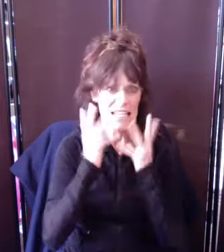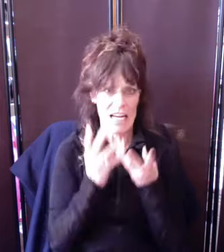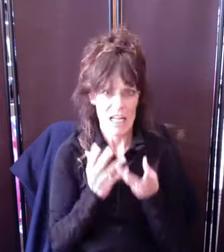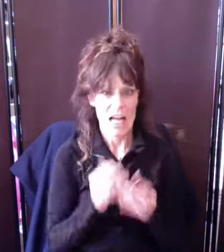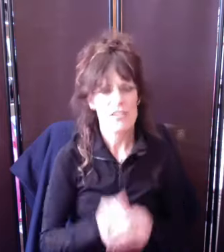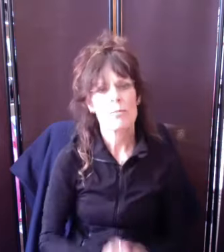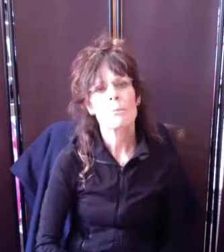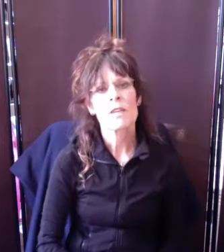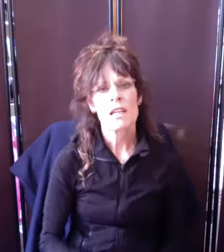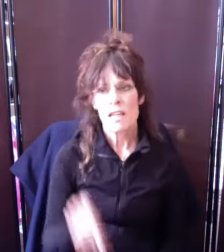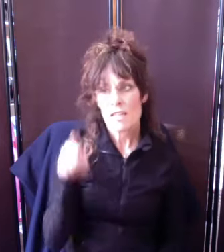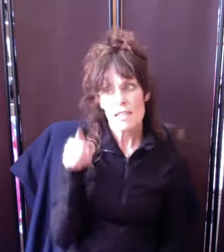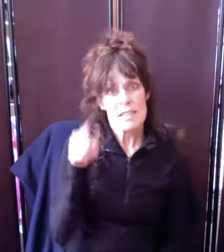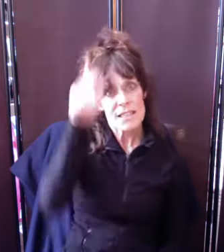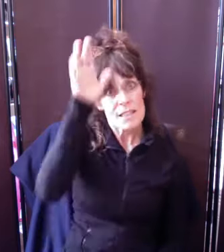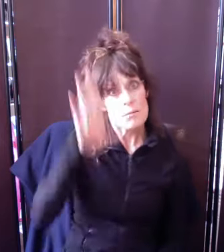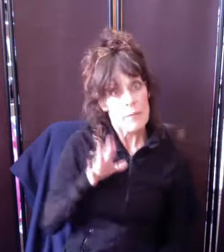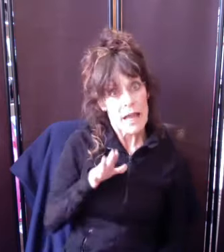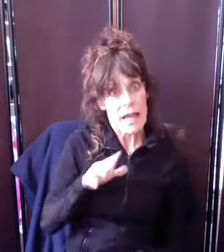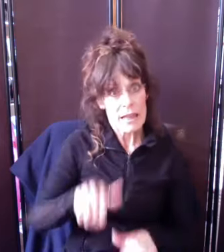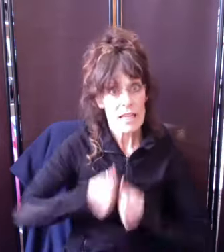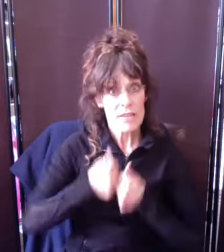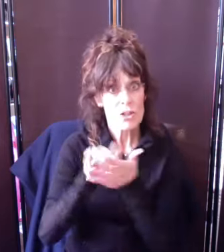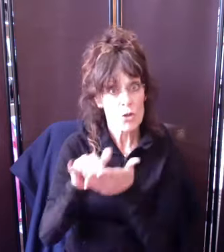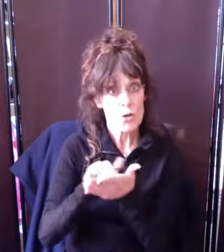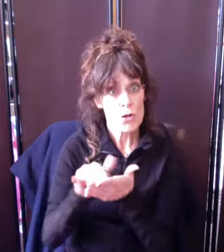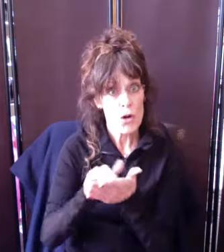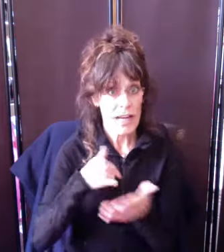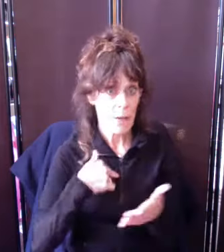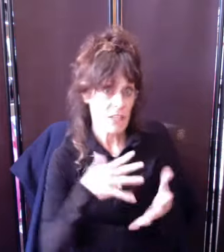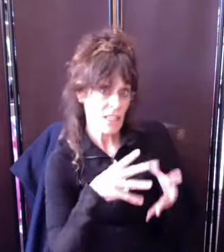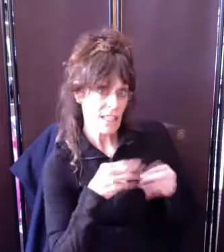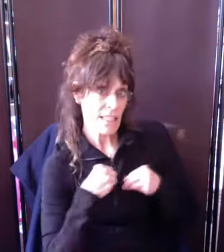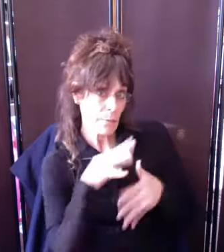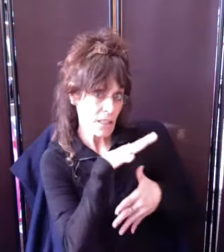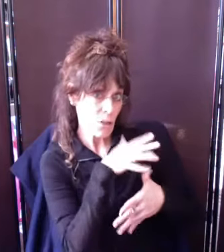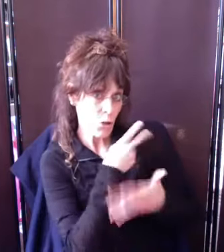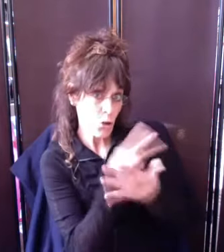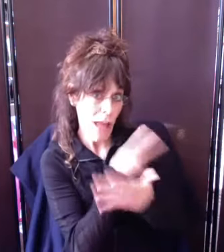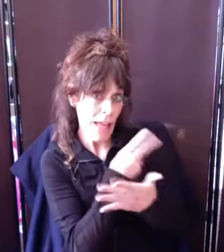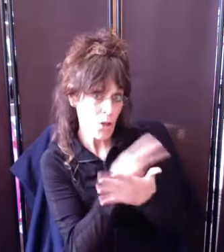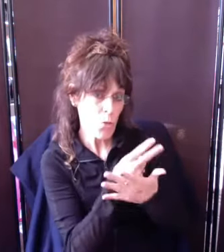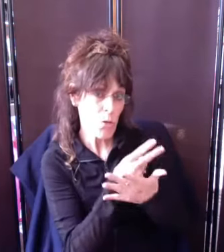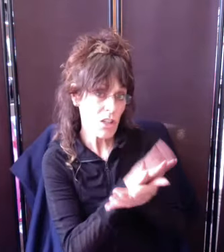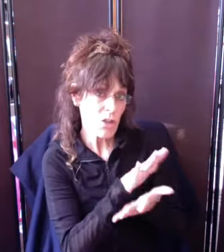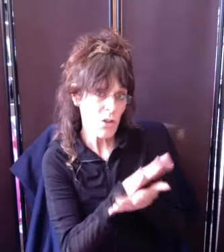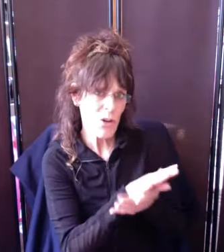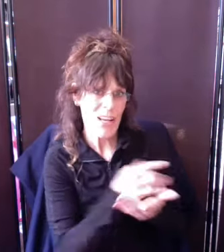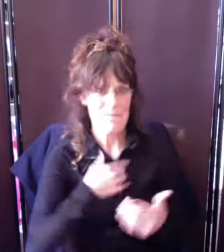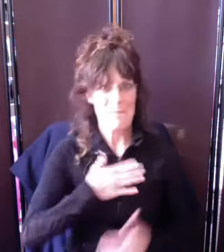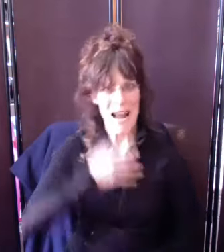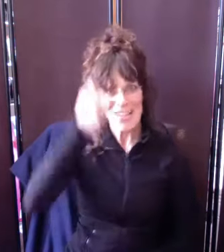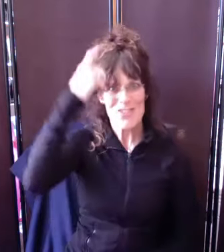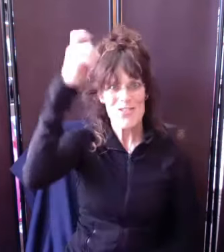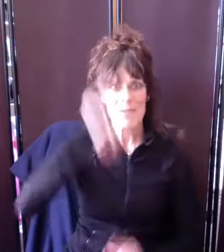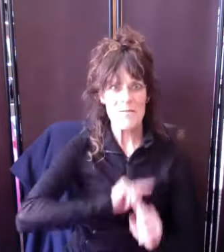gotten accepted to graduate school. And so I'm like I said, I'm an artist. It's my dream. I'm going to New York to go to graduate school, and he's